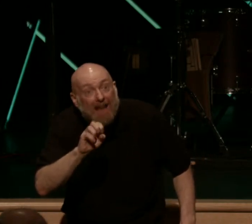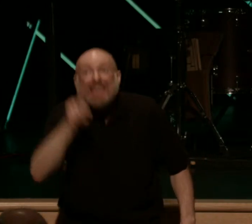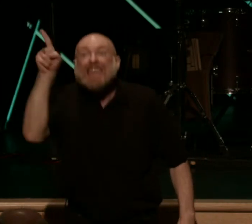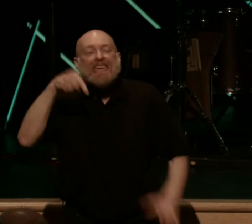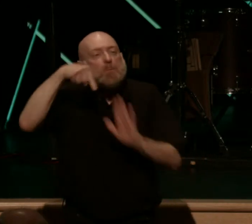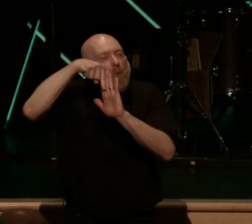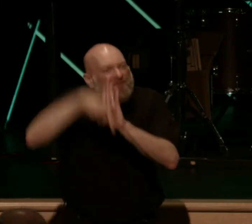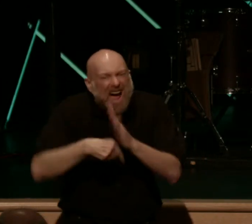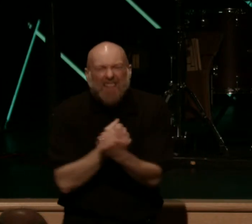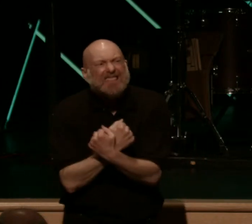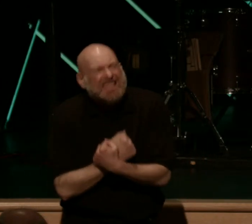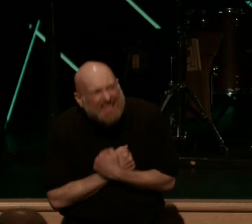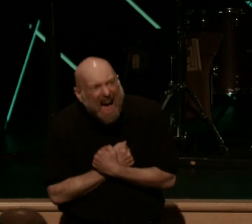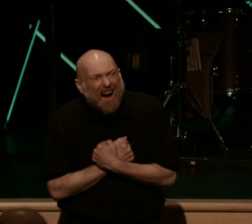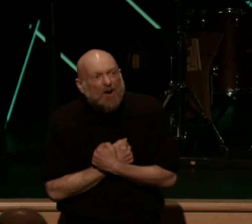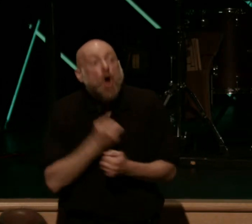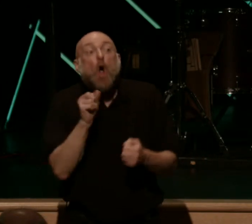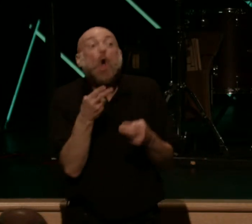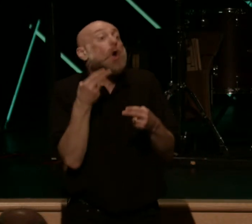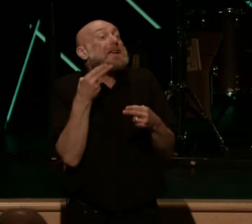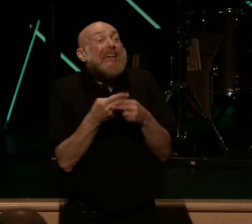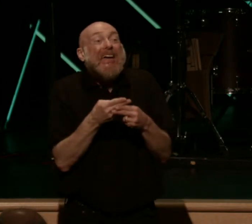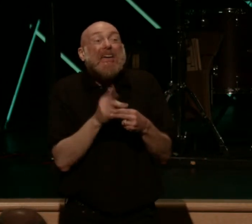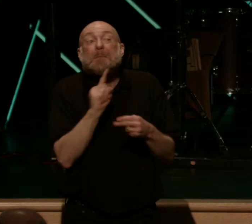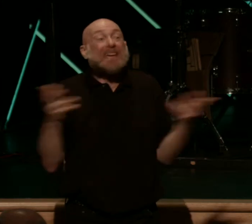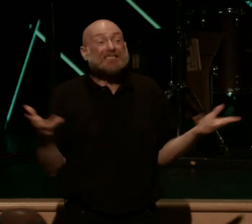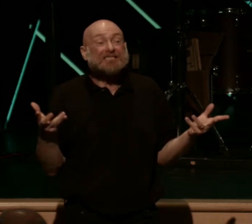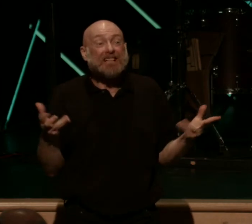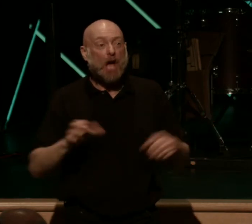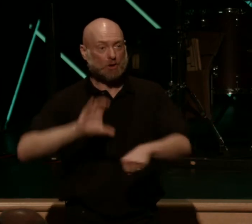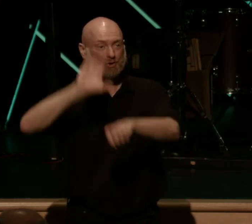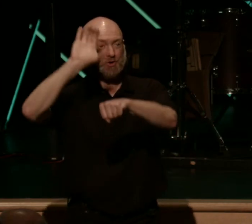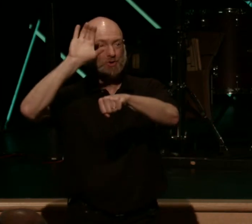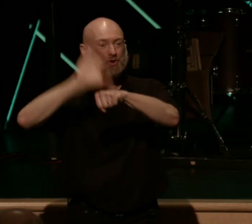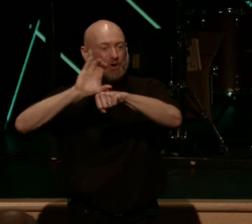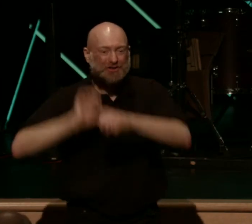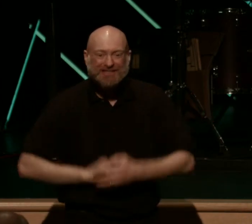profoundly loves, and her name is the church.